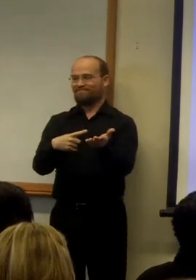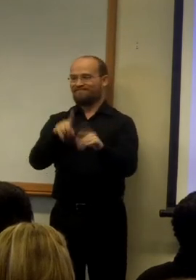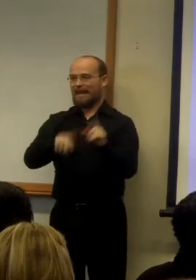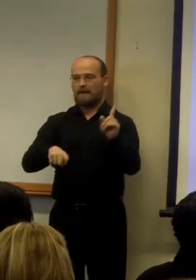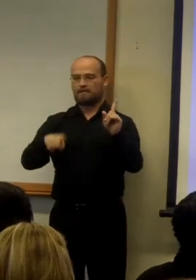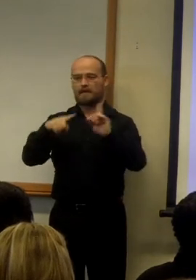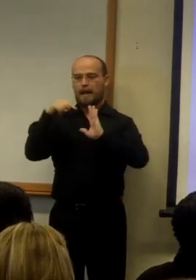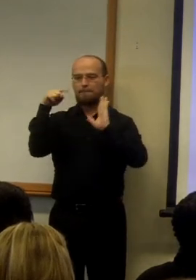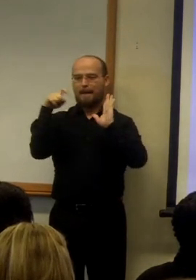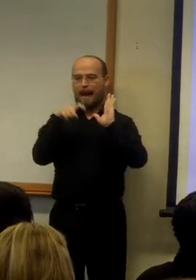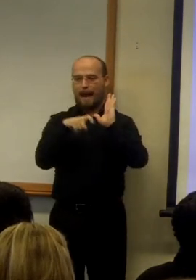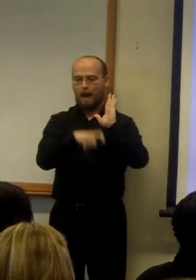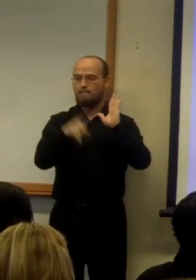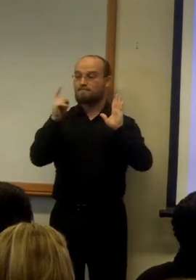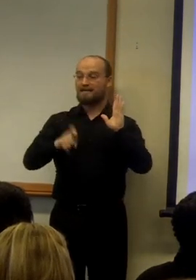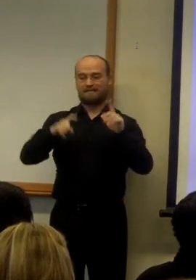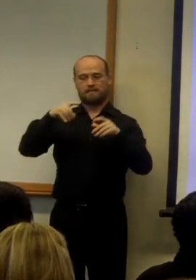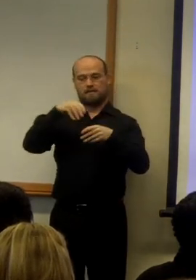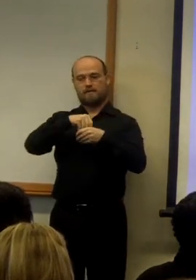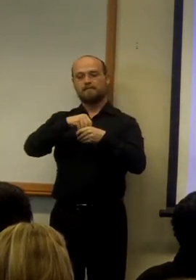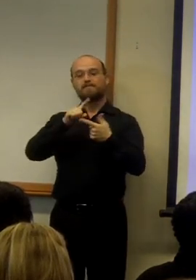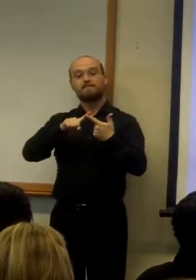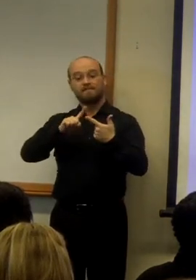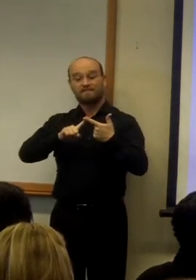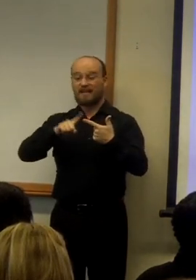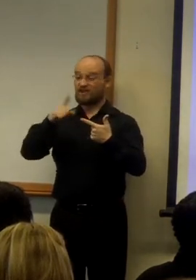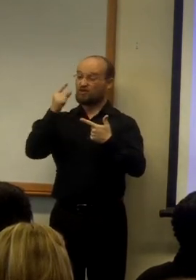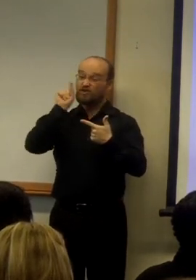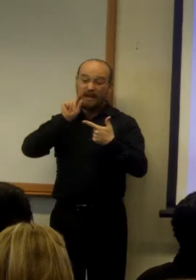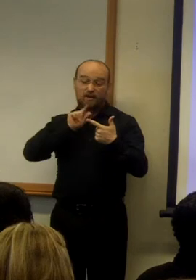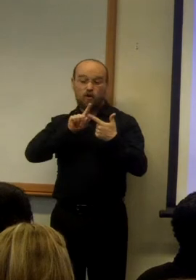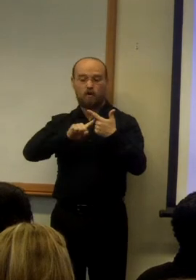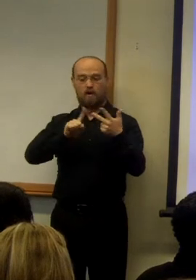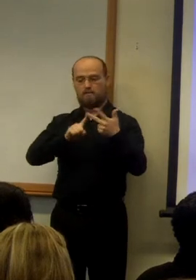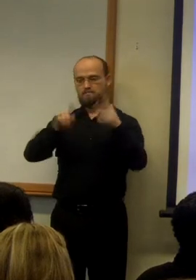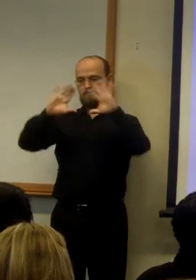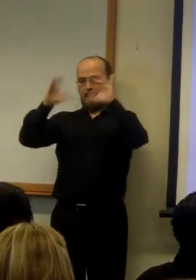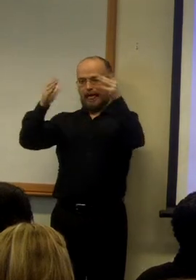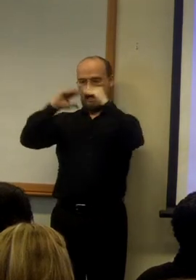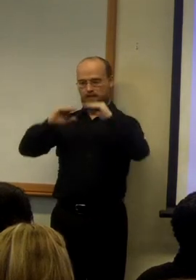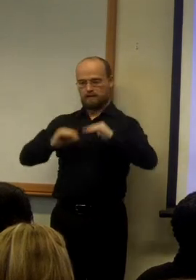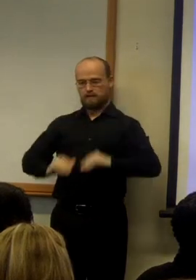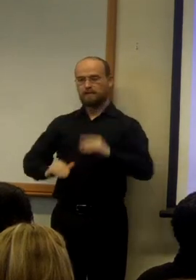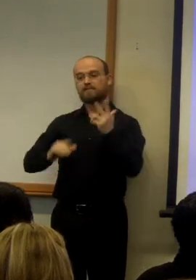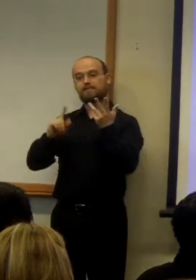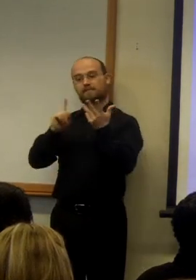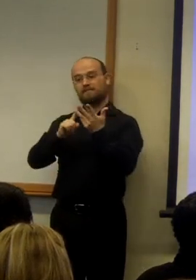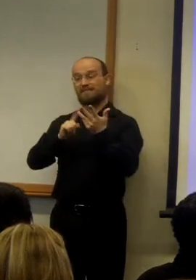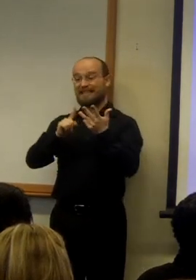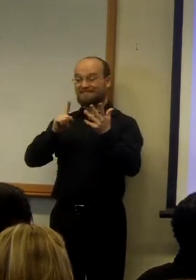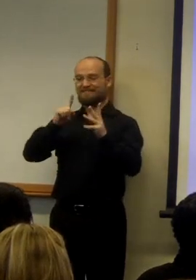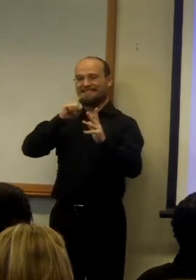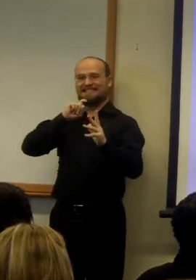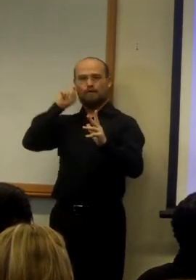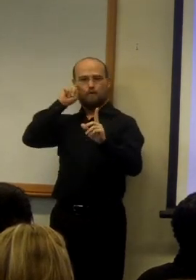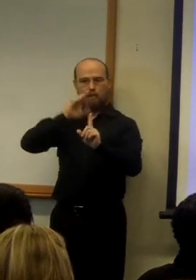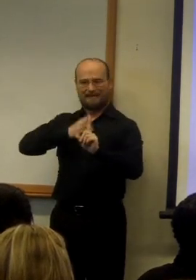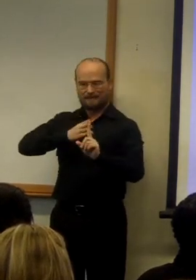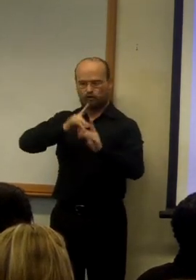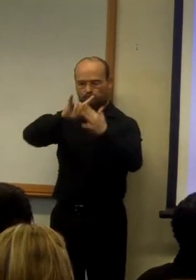without talking about gender and class and sexuality, physical ability, mental capabilities as well. There's all kinds of